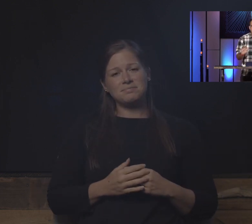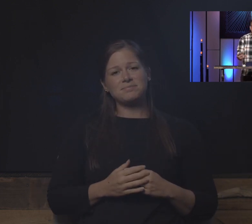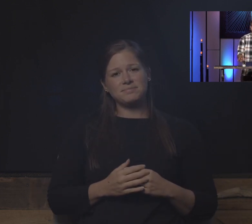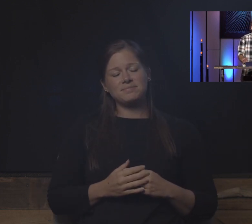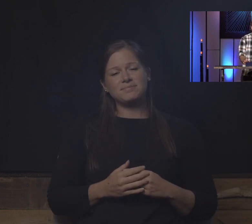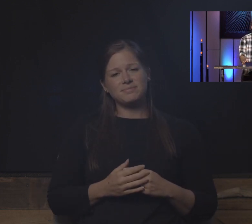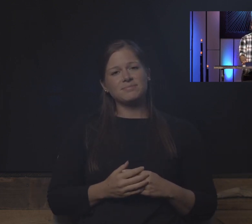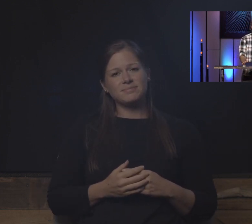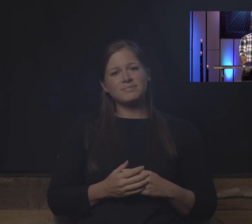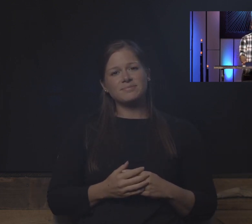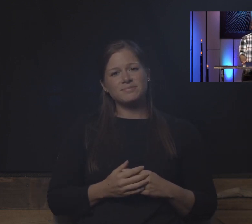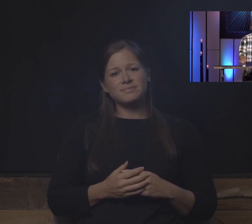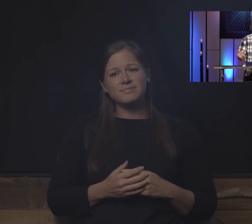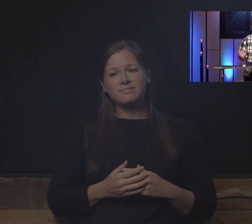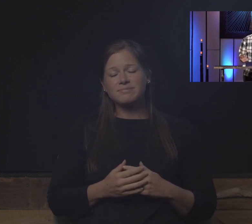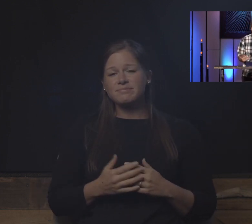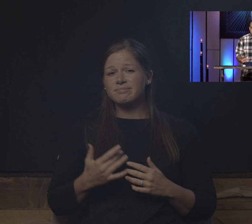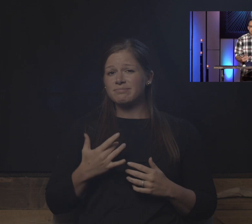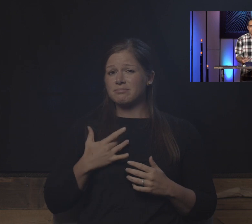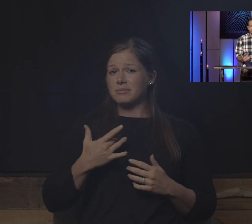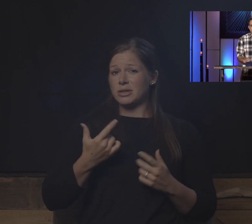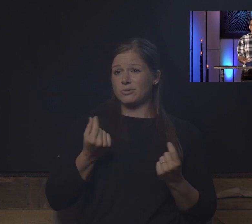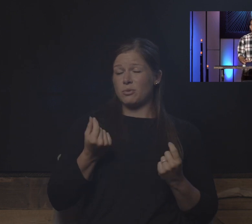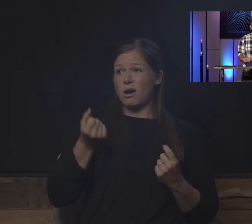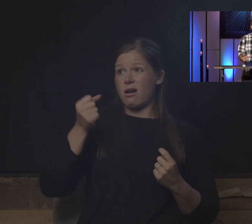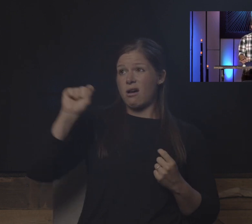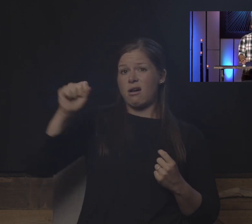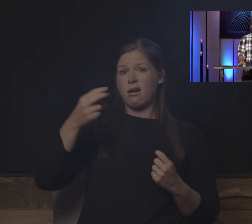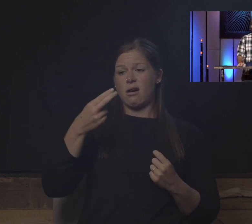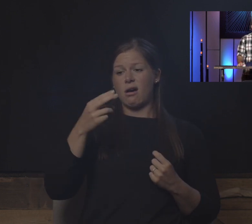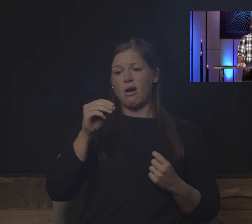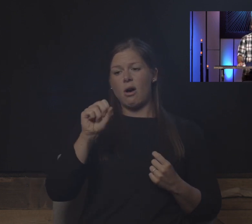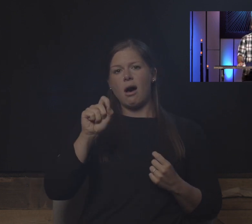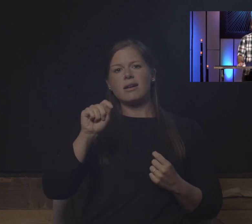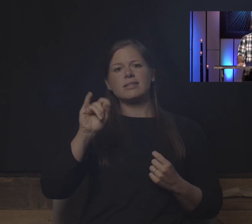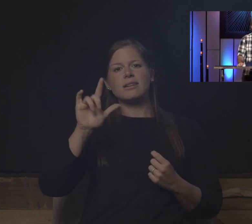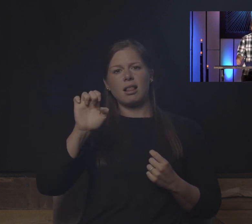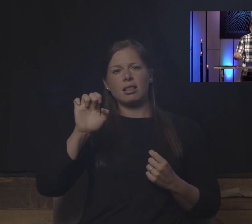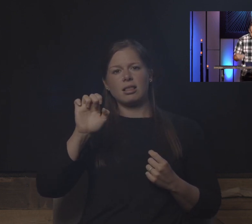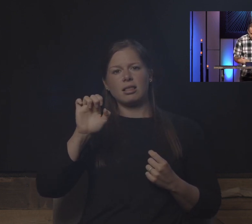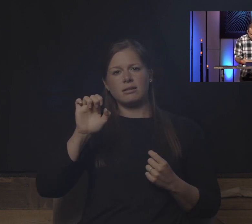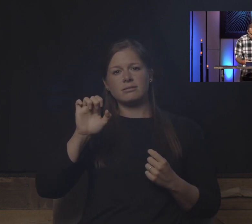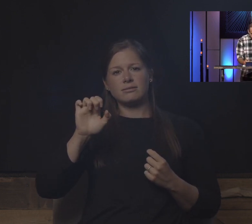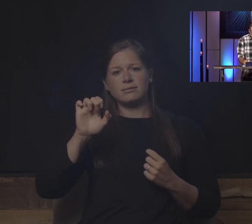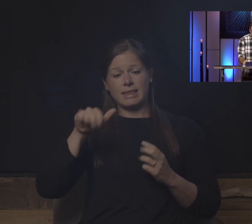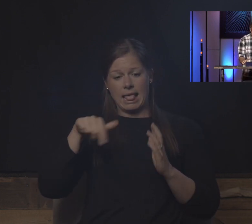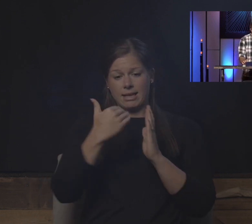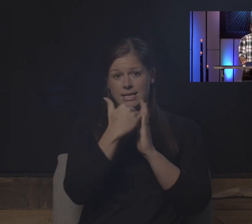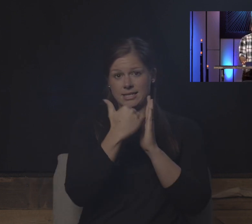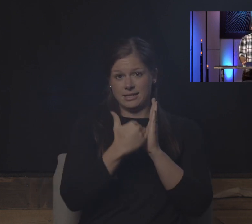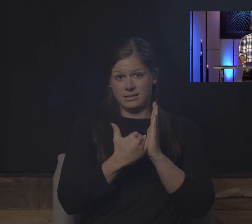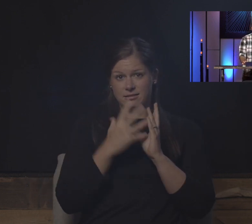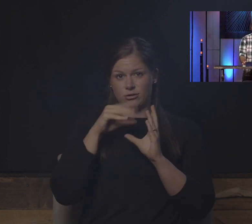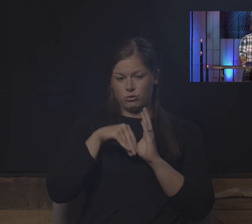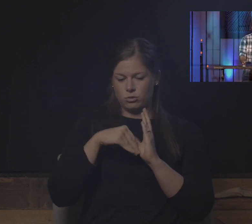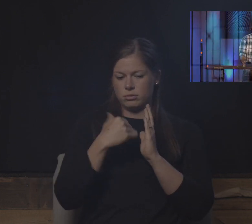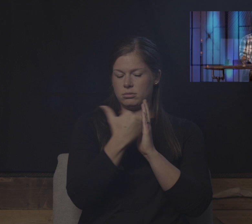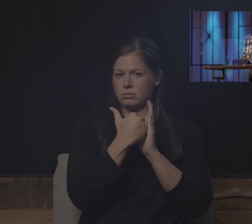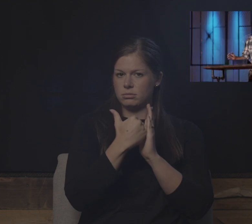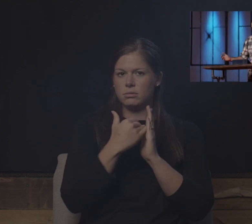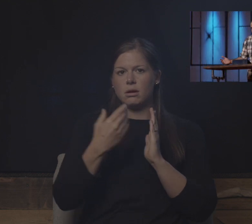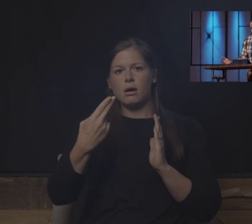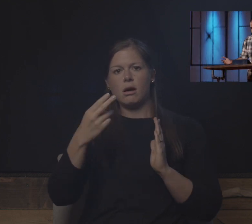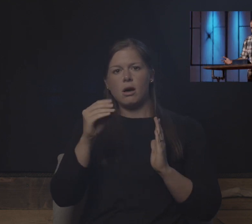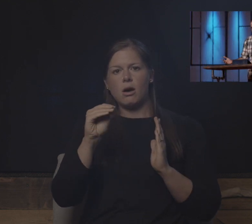humanity left to itself. They are hostile towards God, starting off. That's the first three words in the list. They